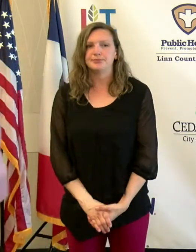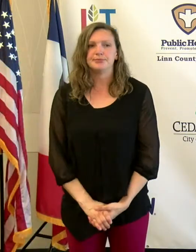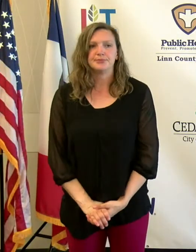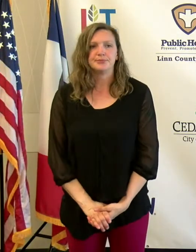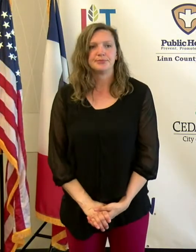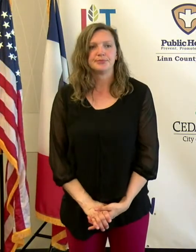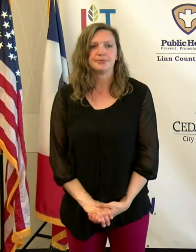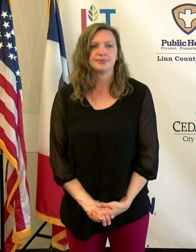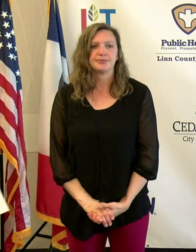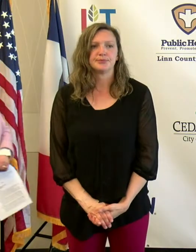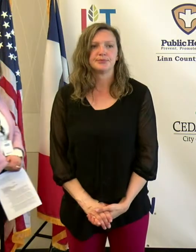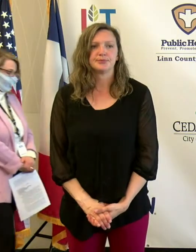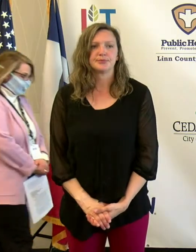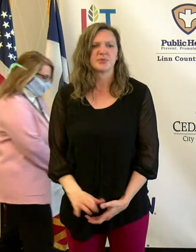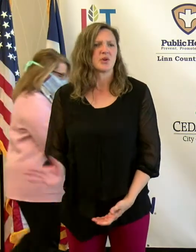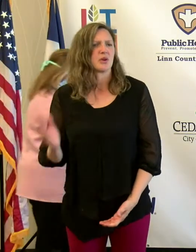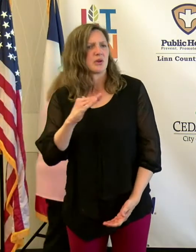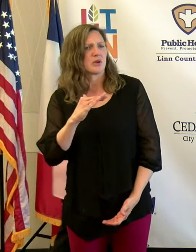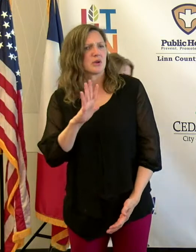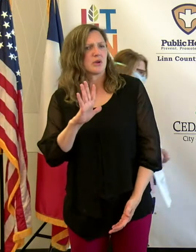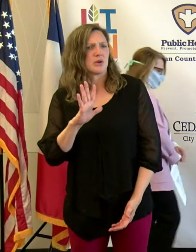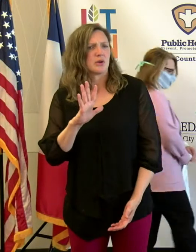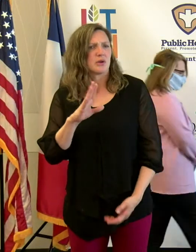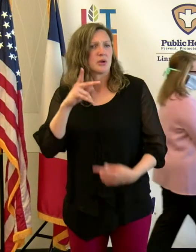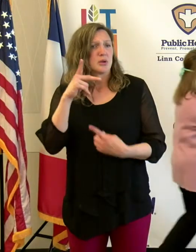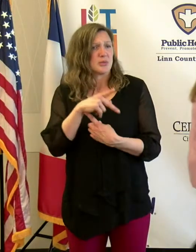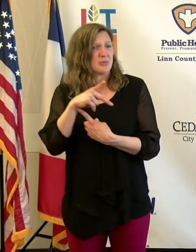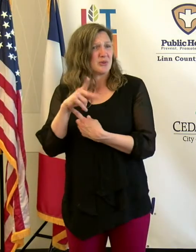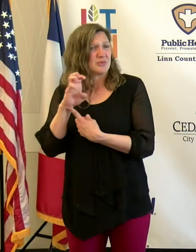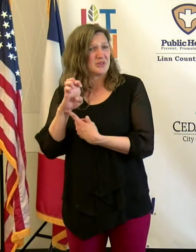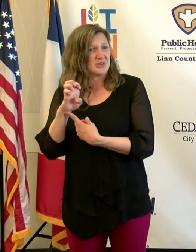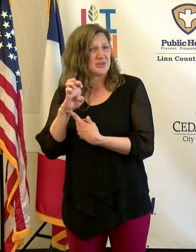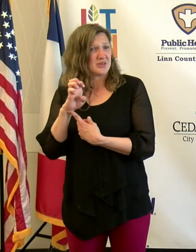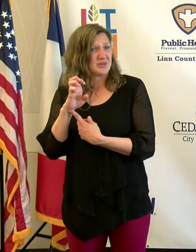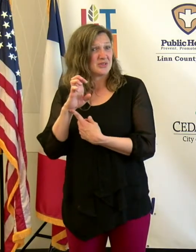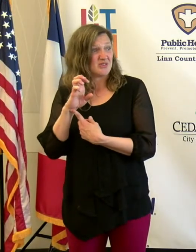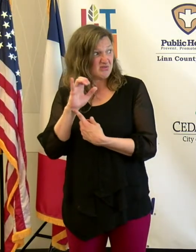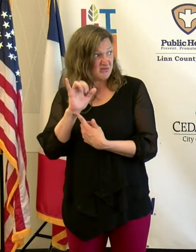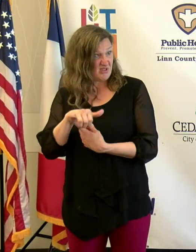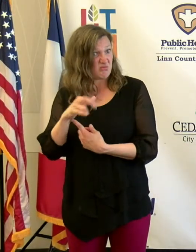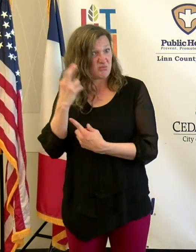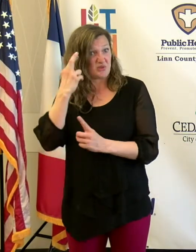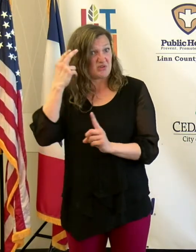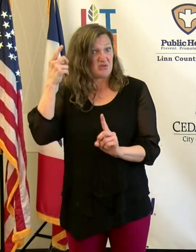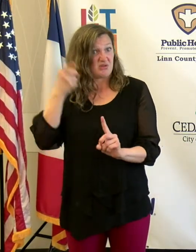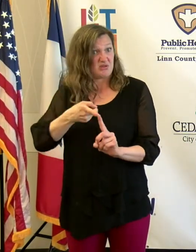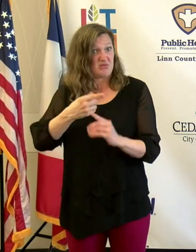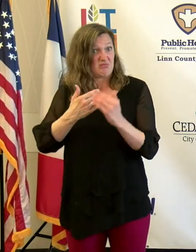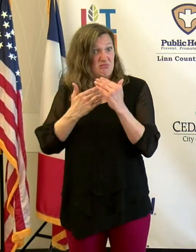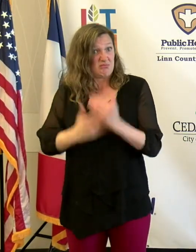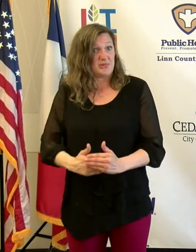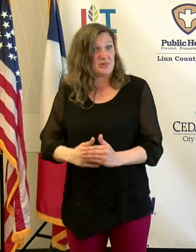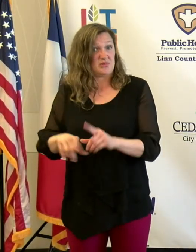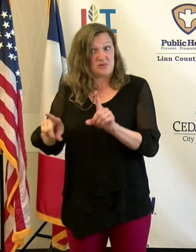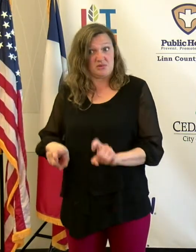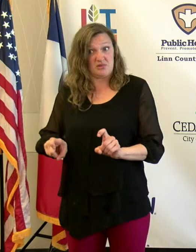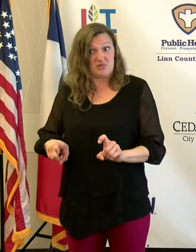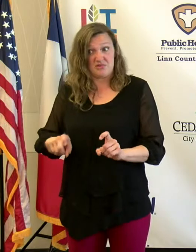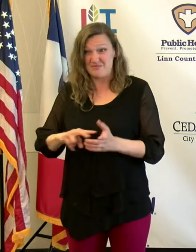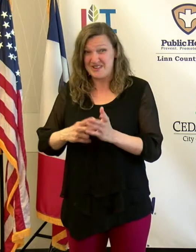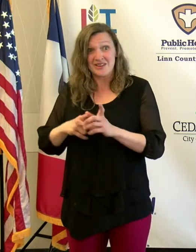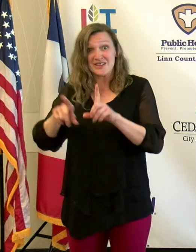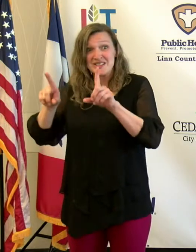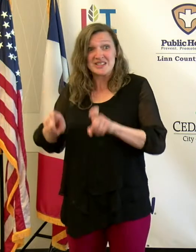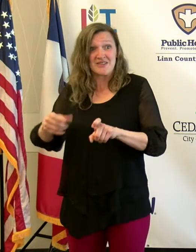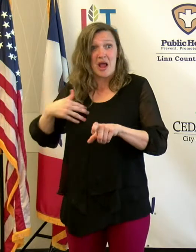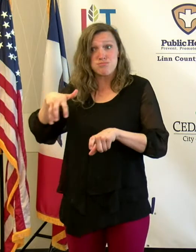So is the personal protective equipment really the main thing holding you back, not the availability of the test kits necessarily? So Adam's